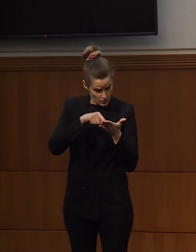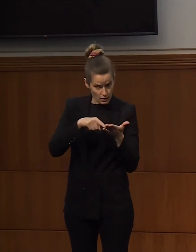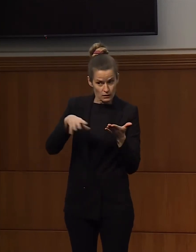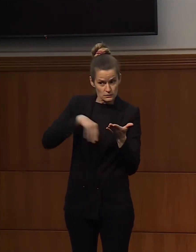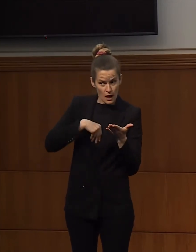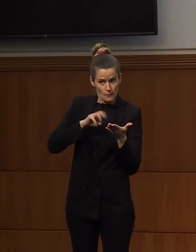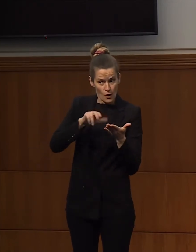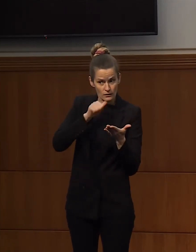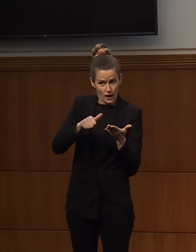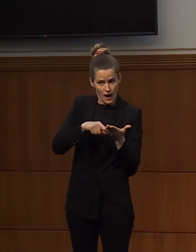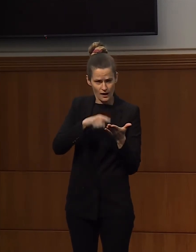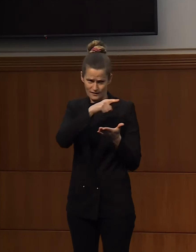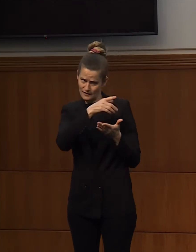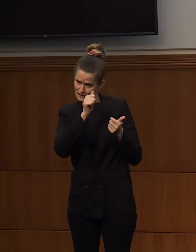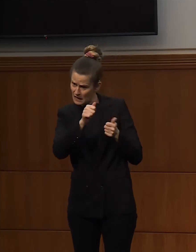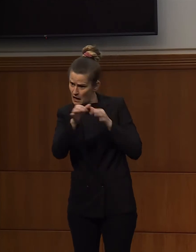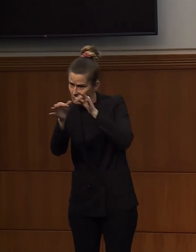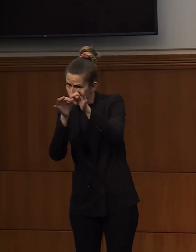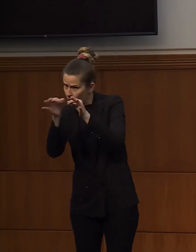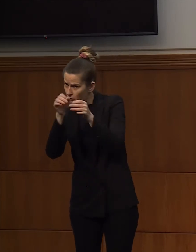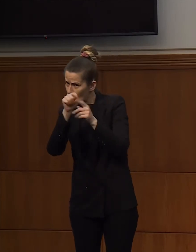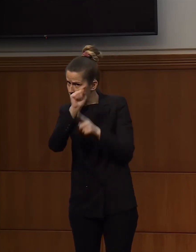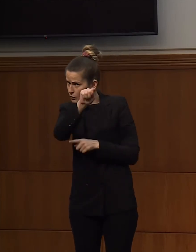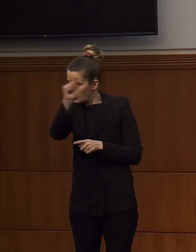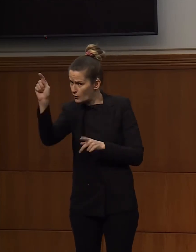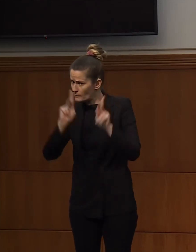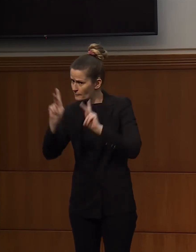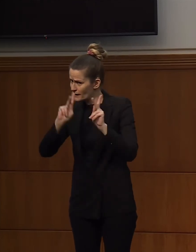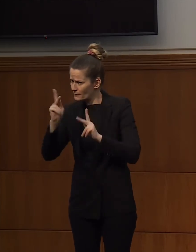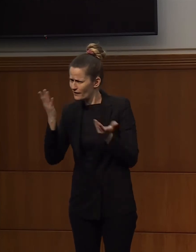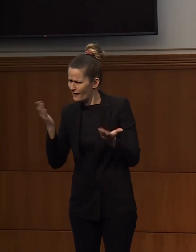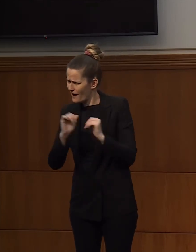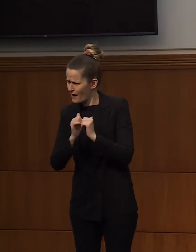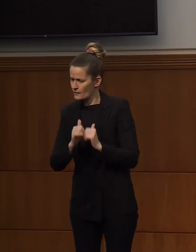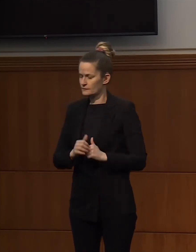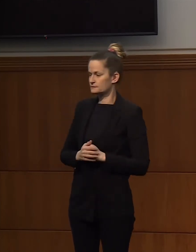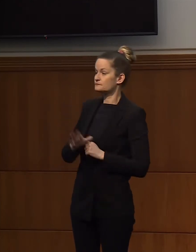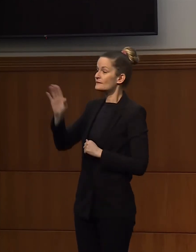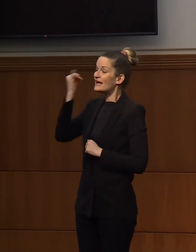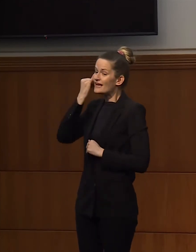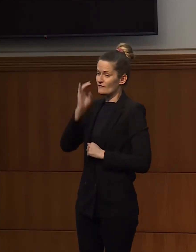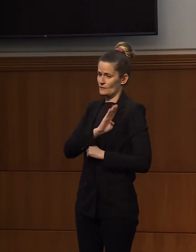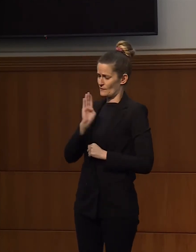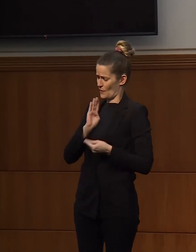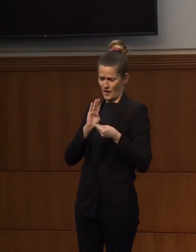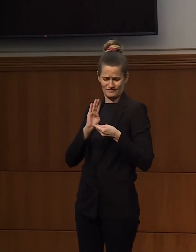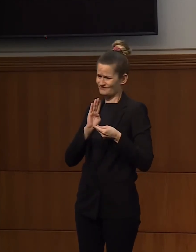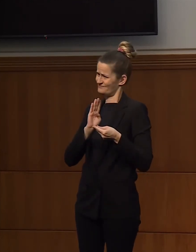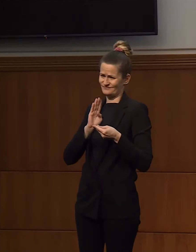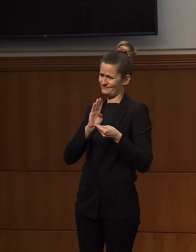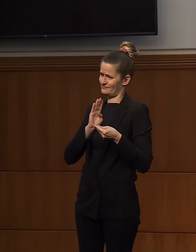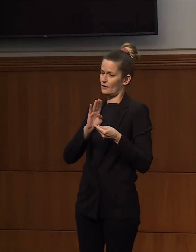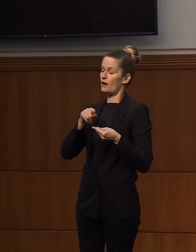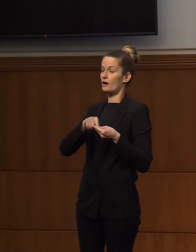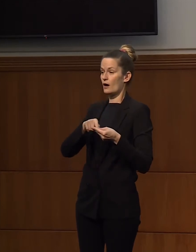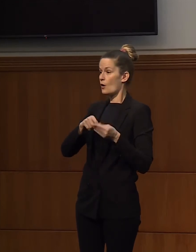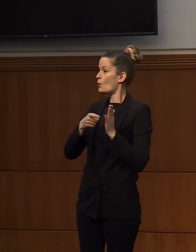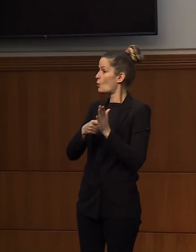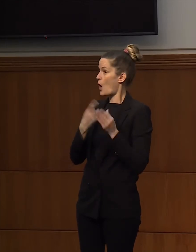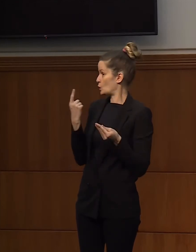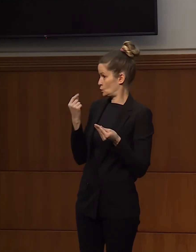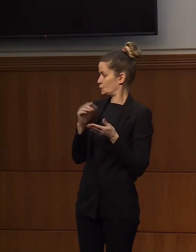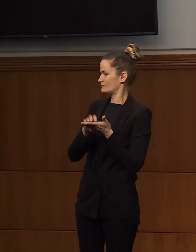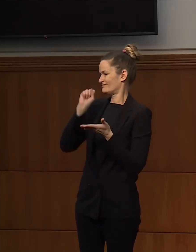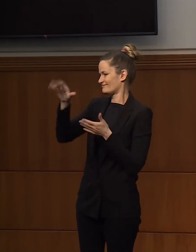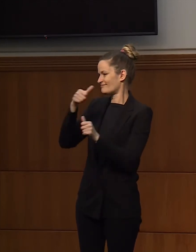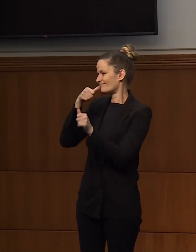So if the electoral board decides to not count your provisional ballot, they are required to send you a mailing to